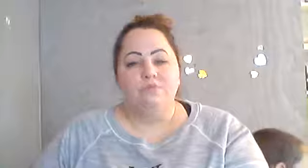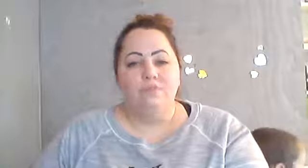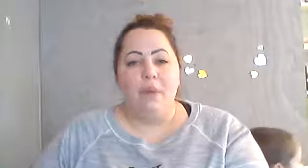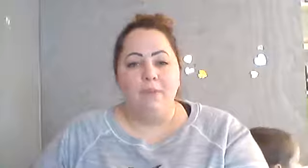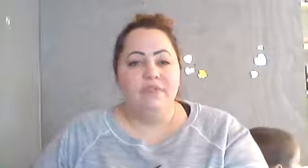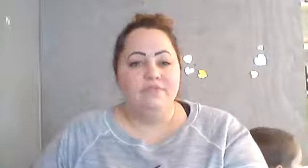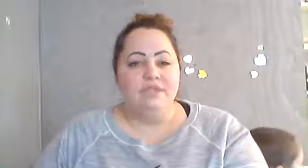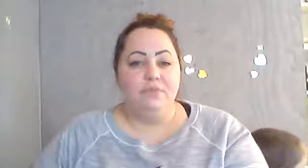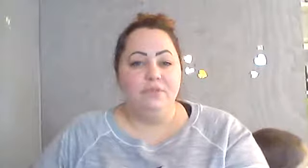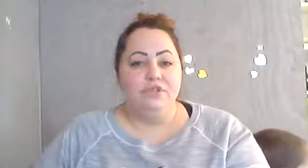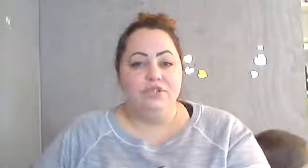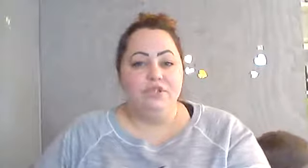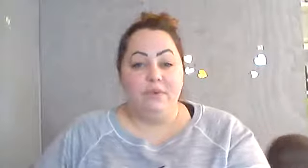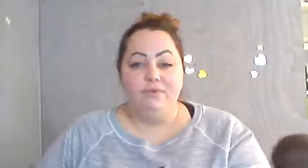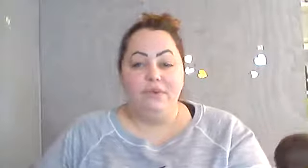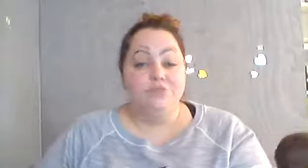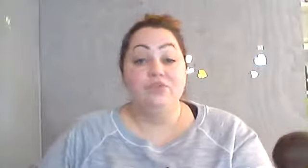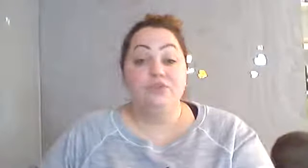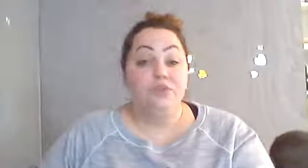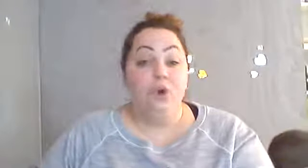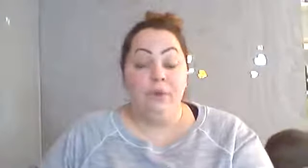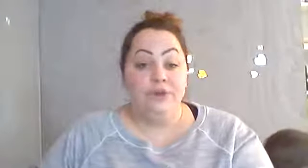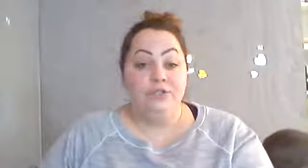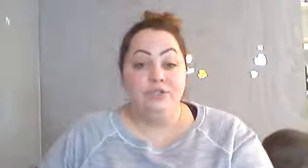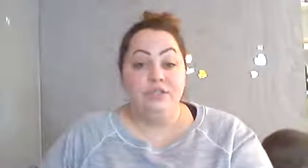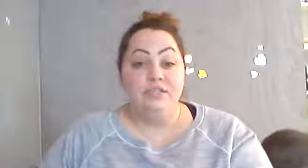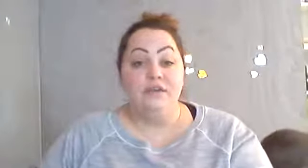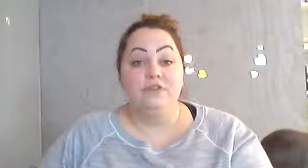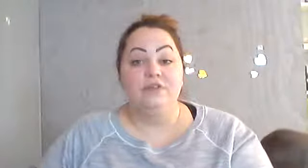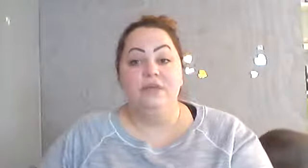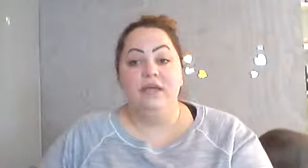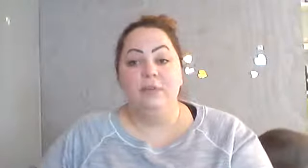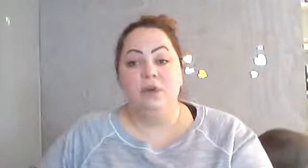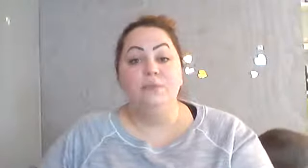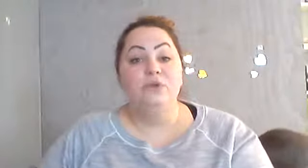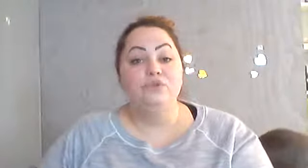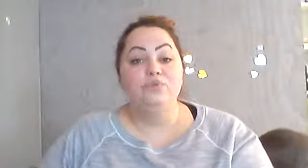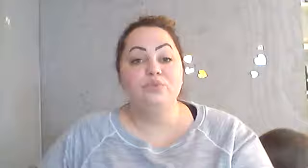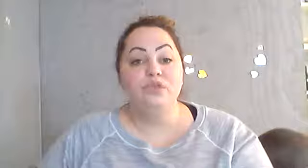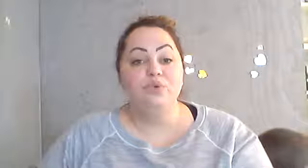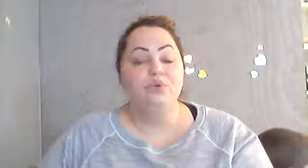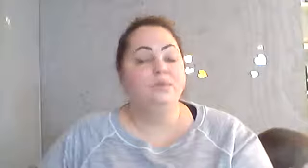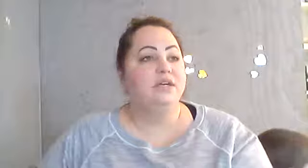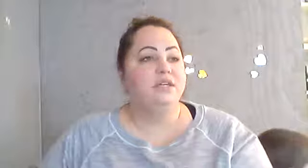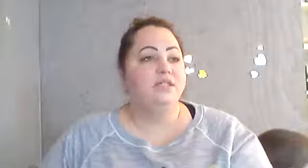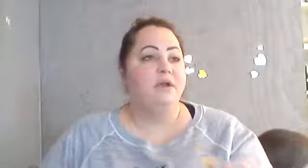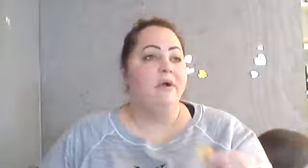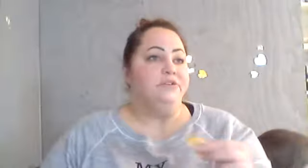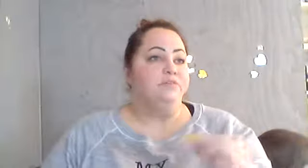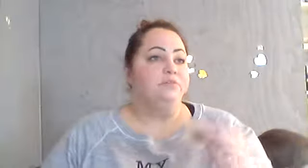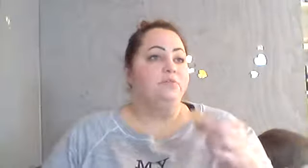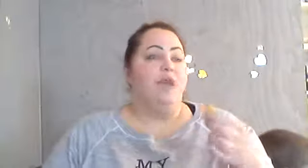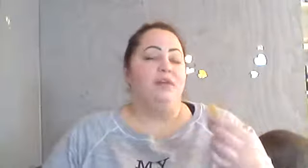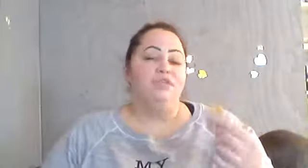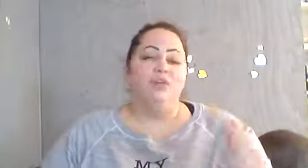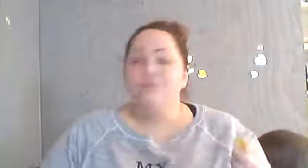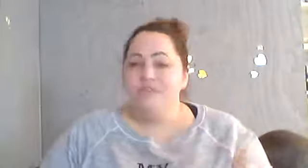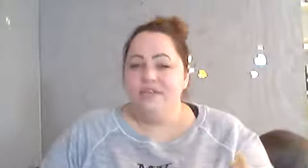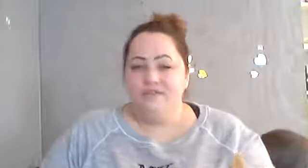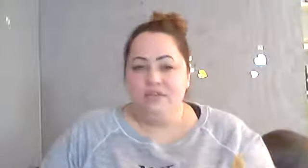I'll probably give it to everyone just so that way if you guys are like doing homework and you get stuck or something. And Marco Polo is really cool because it's almost like video